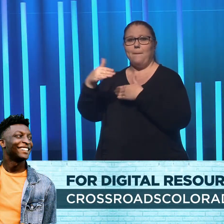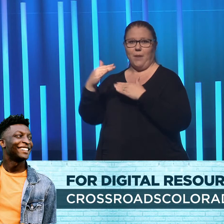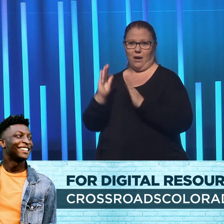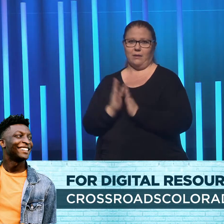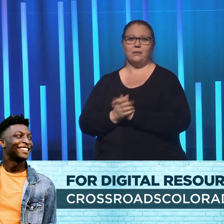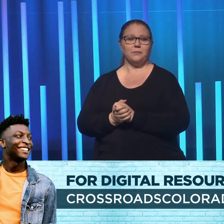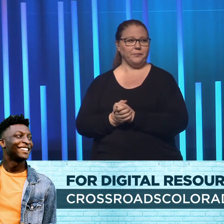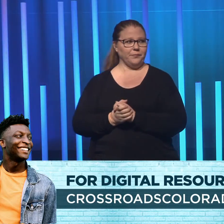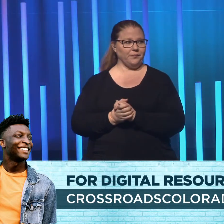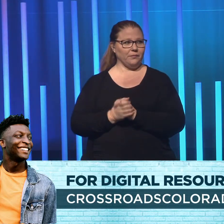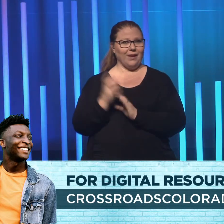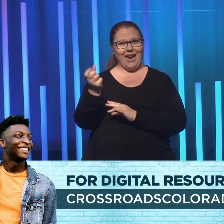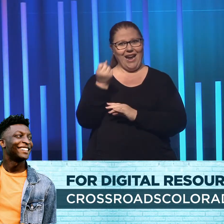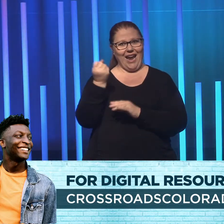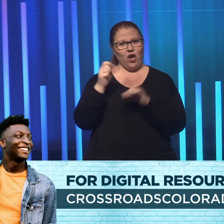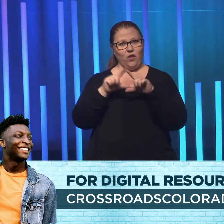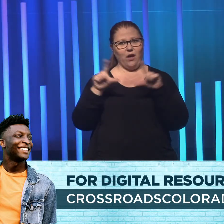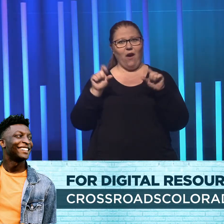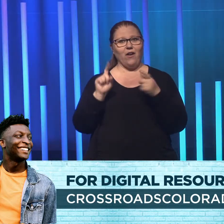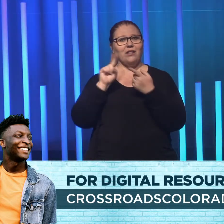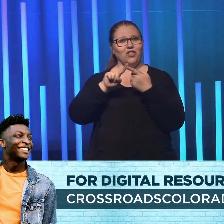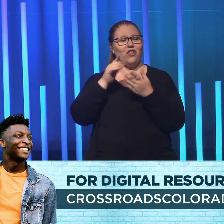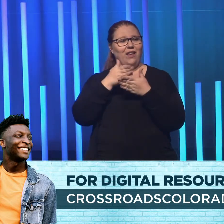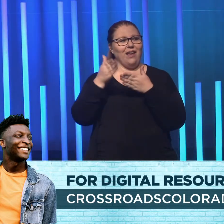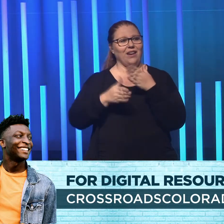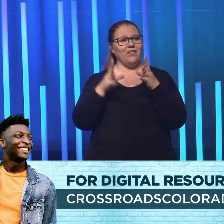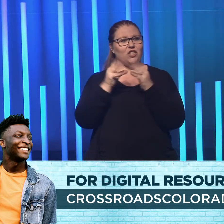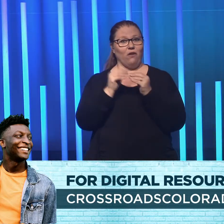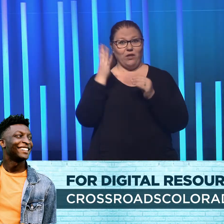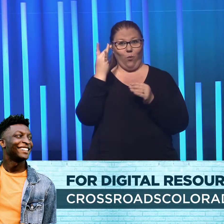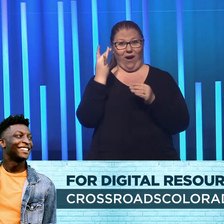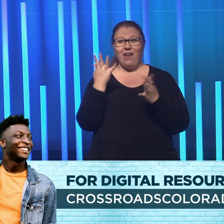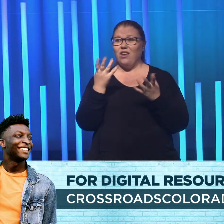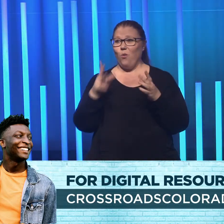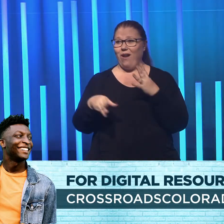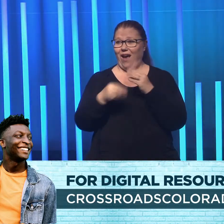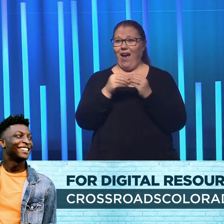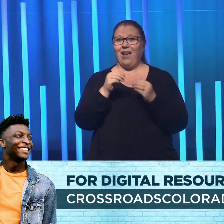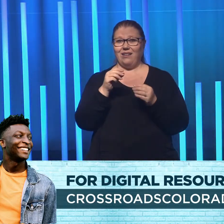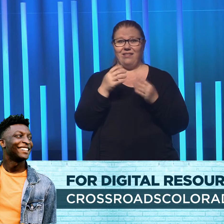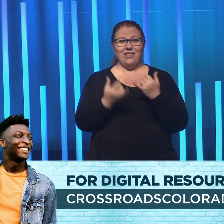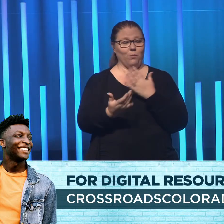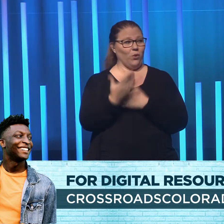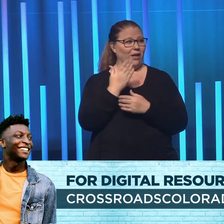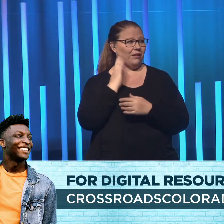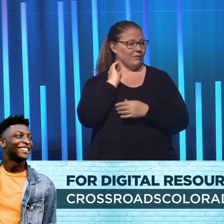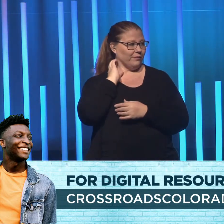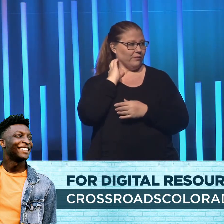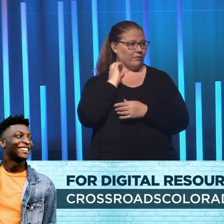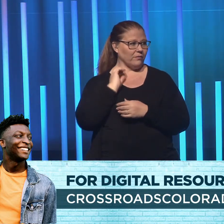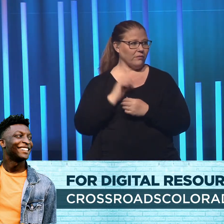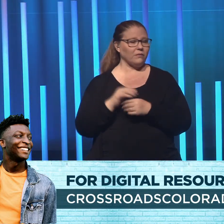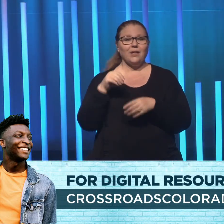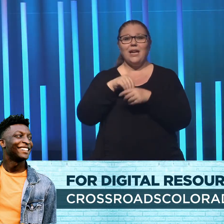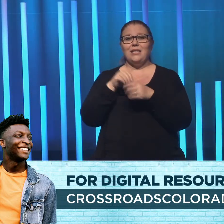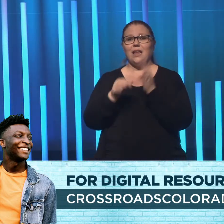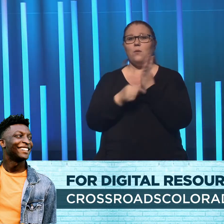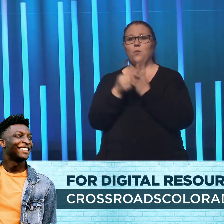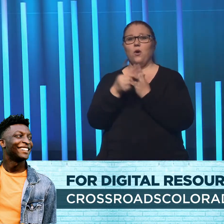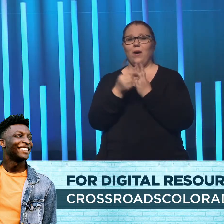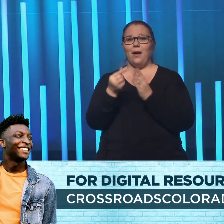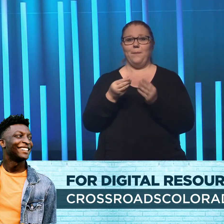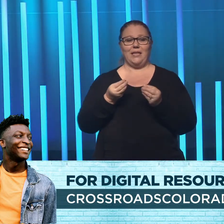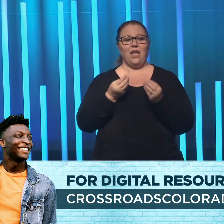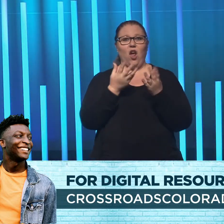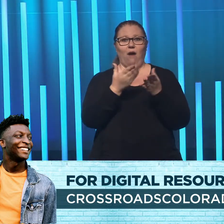box. Hang on to that card until the end of service, because you're going to want to add to it this morning. Also inside the program is an